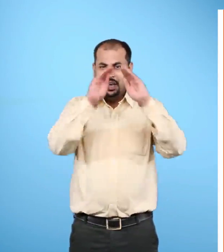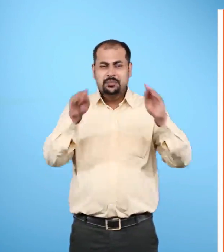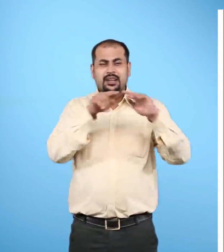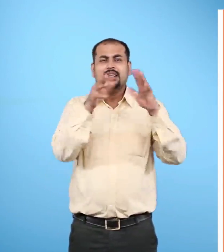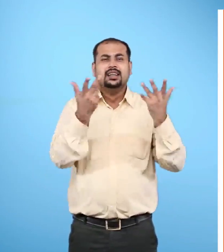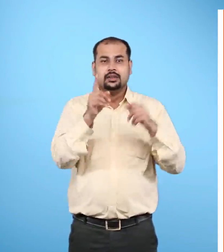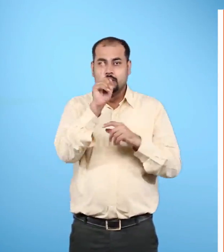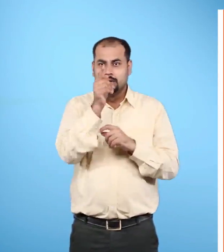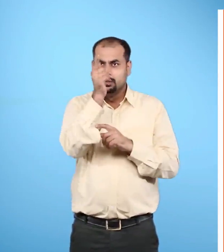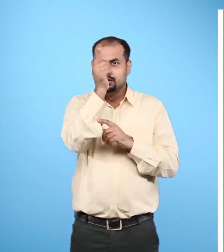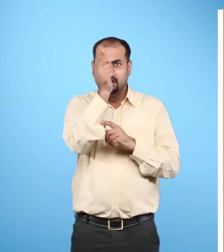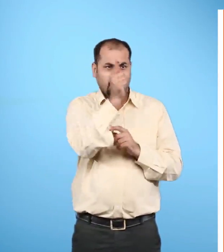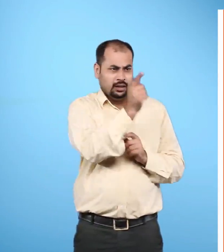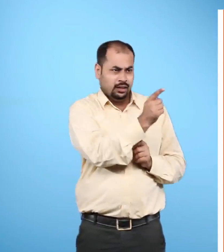This is one of the sides of a shape.